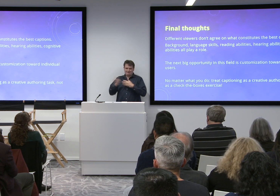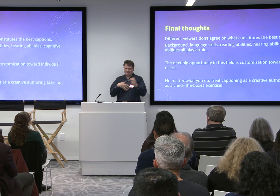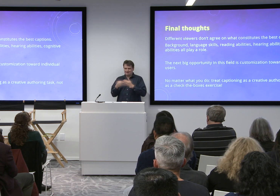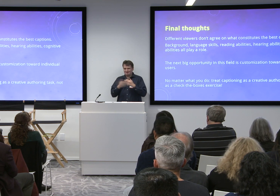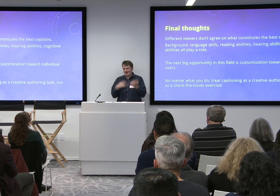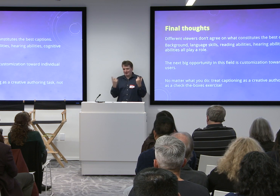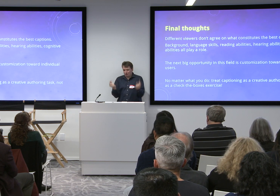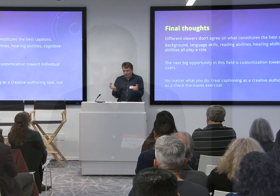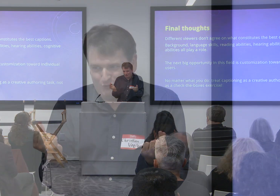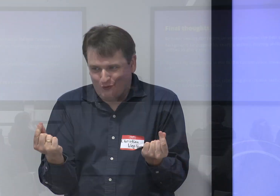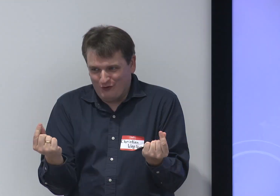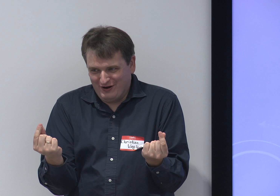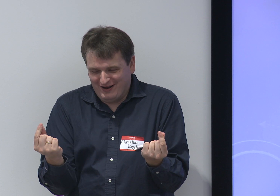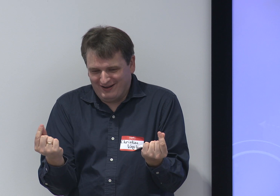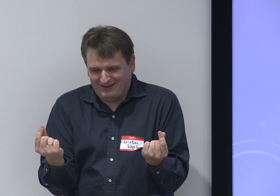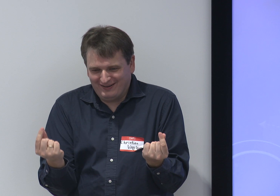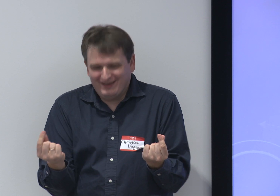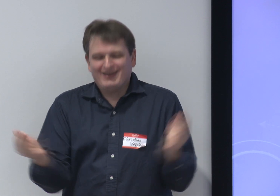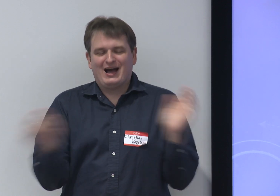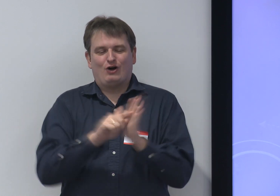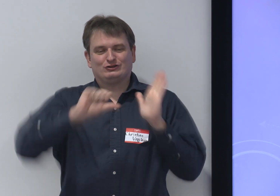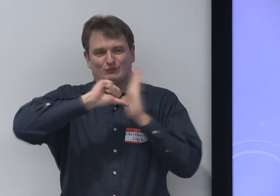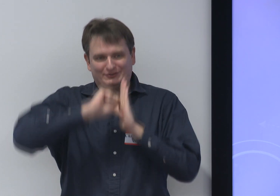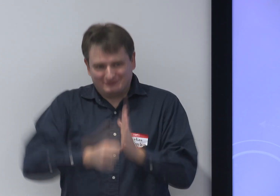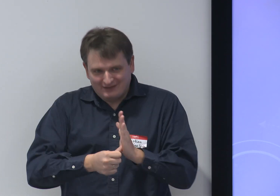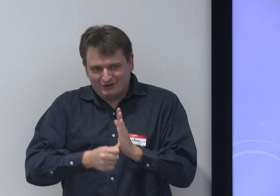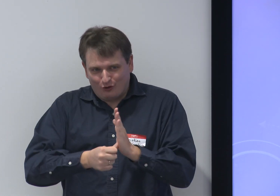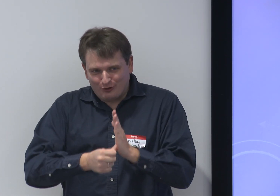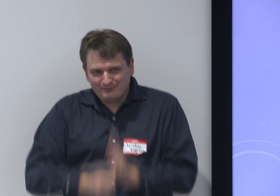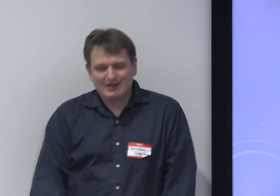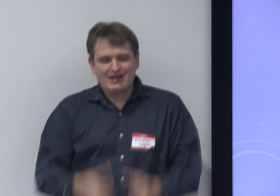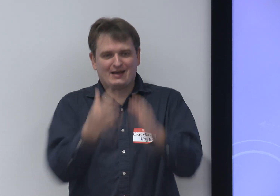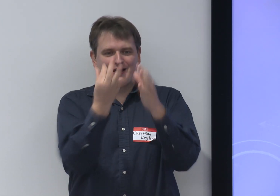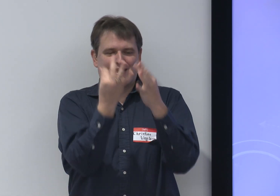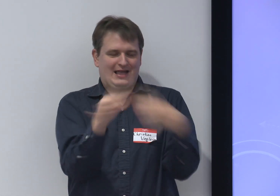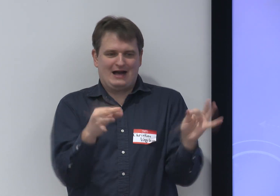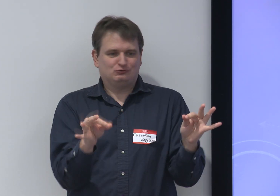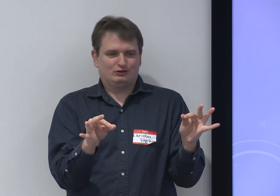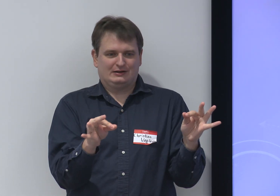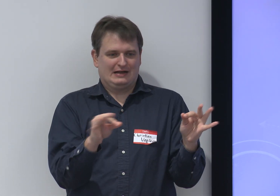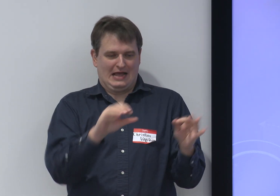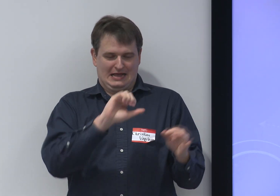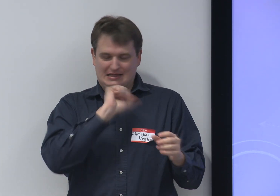All right. It doesn't matter what you do. My emphasis to you is